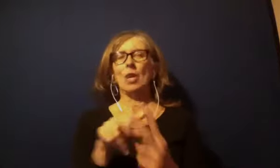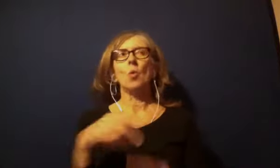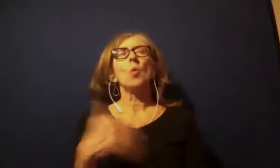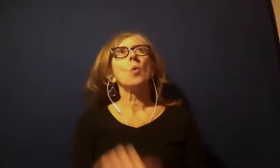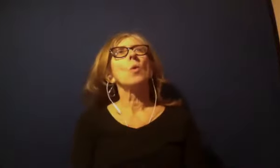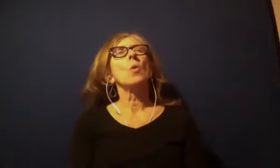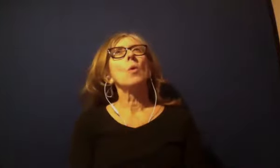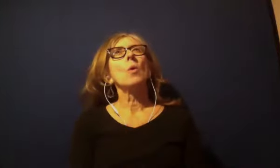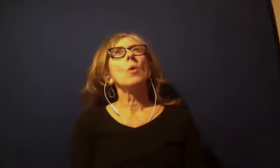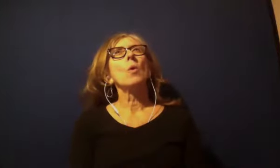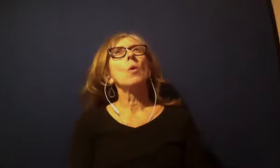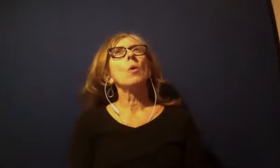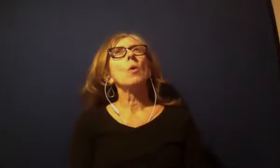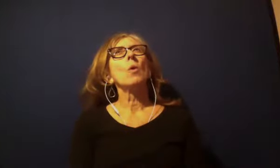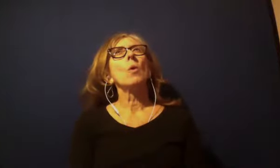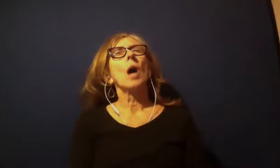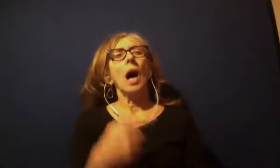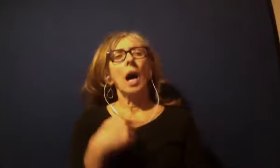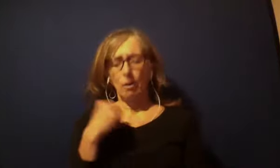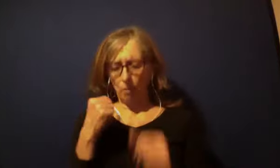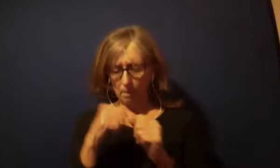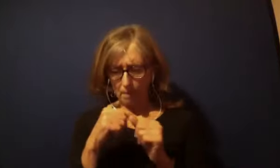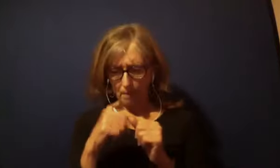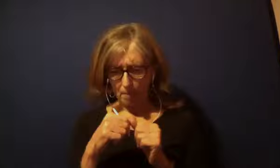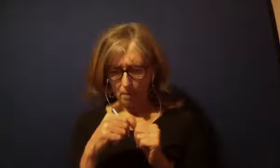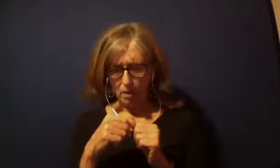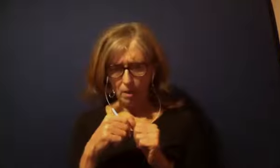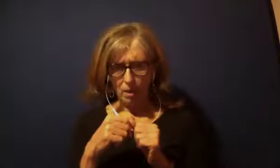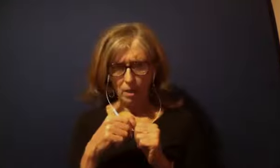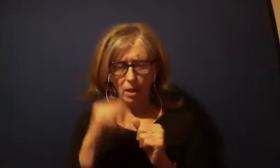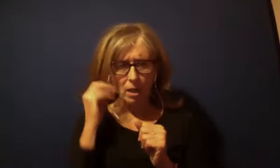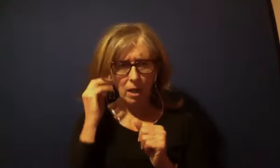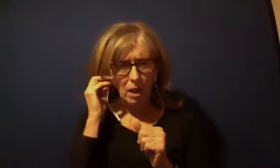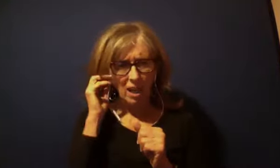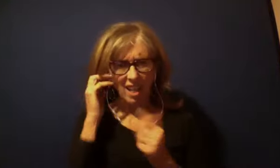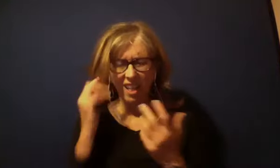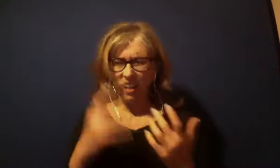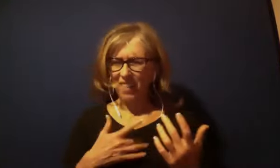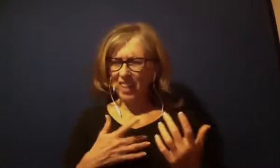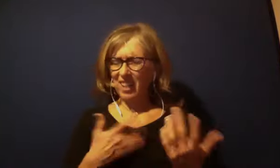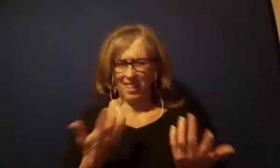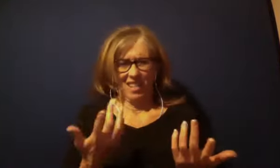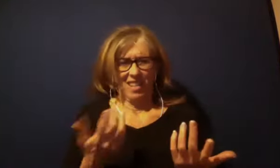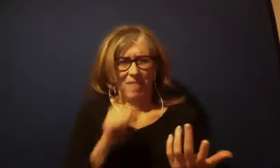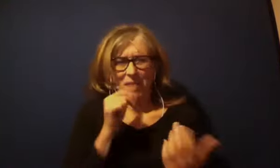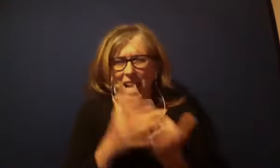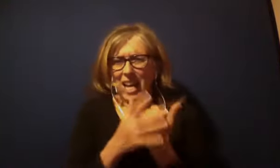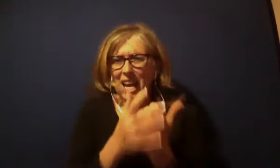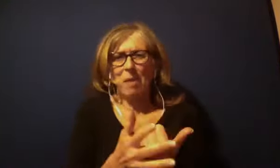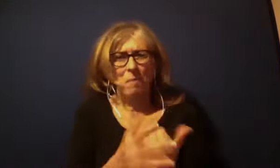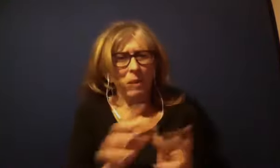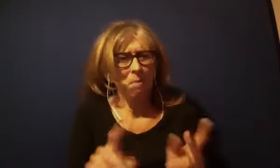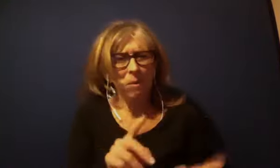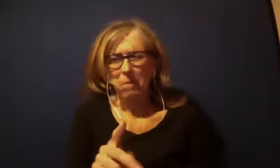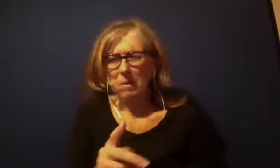I was feeling like, geez, I'm just bloody useless. I'm not doing anything. I'm not helping anybody, with the questions that are asked on the review, not